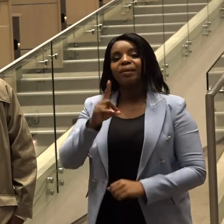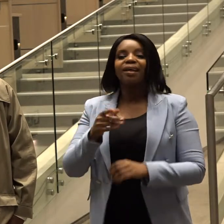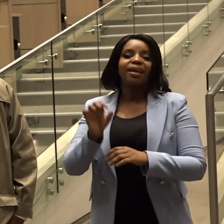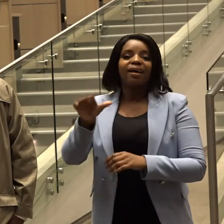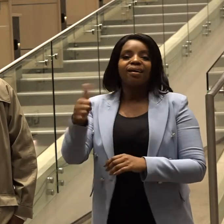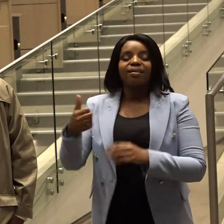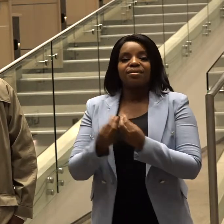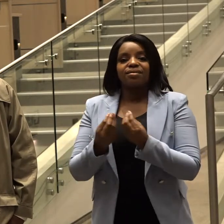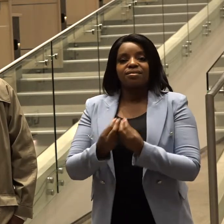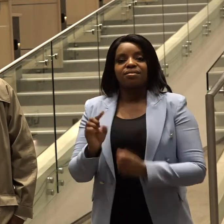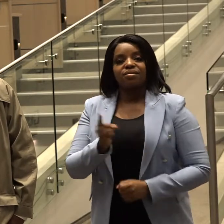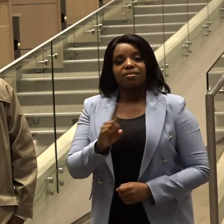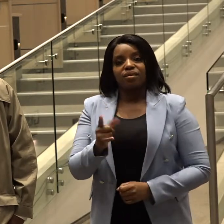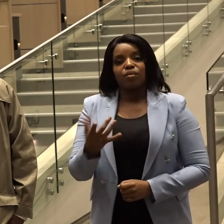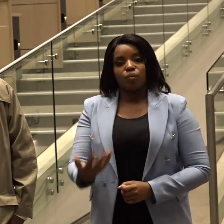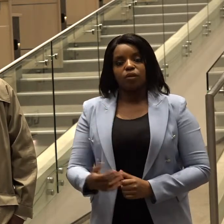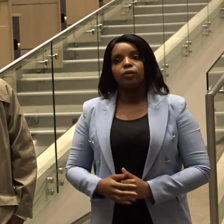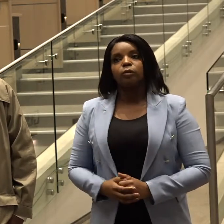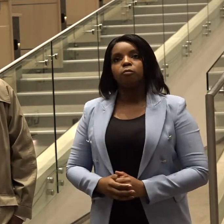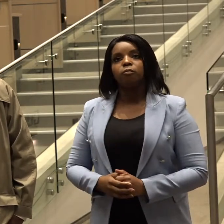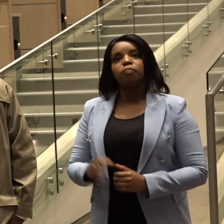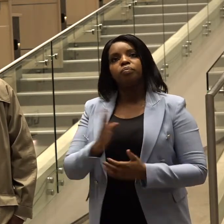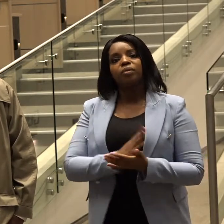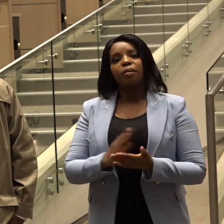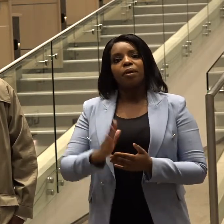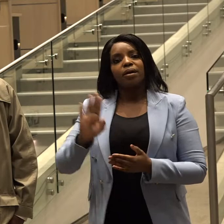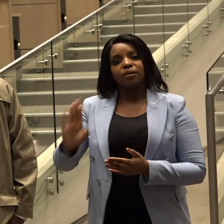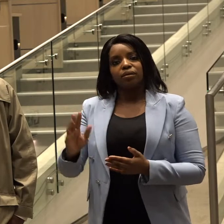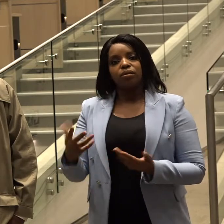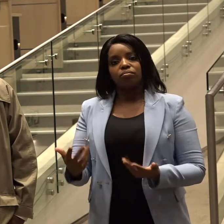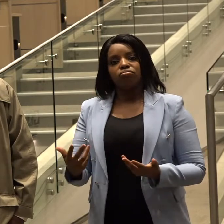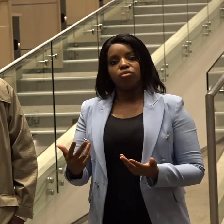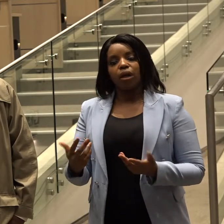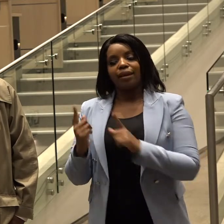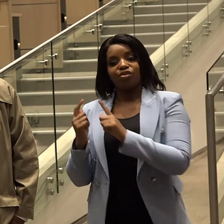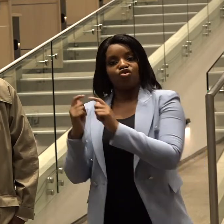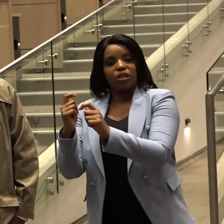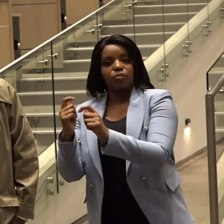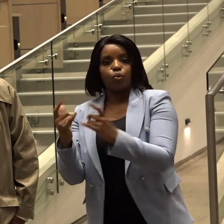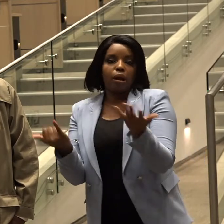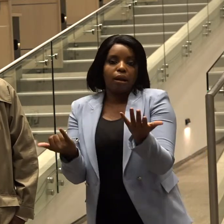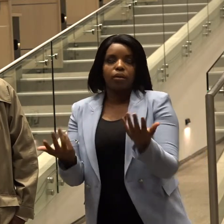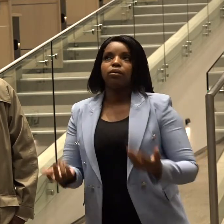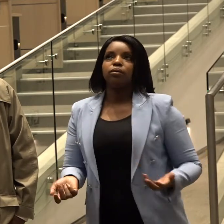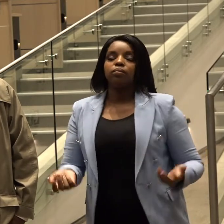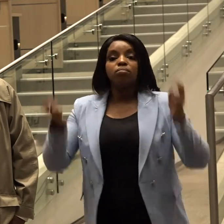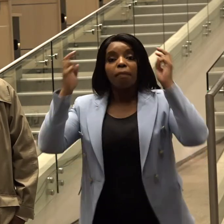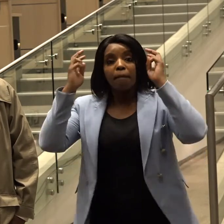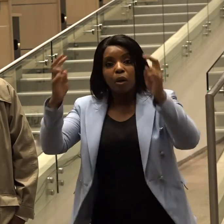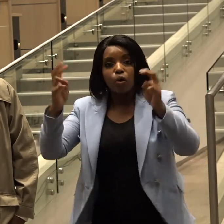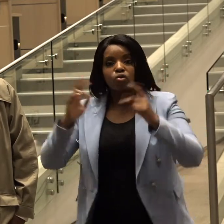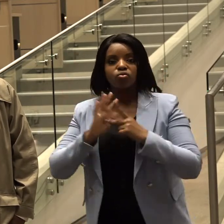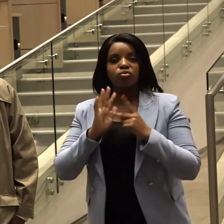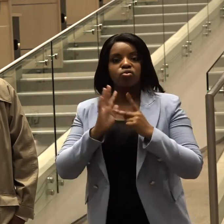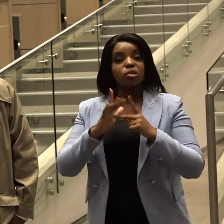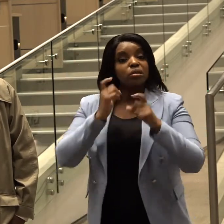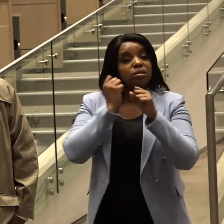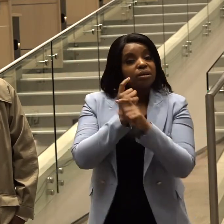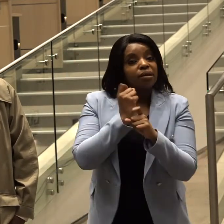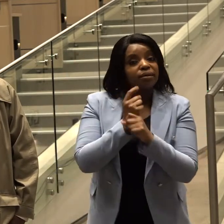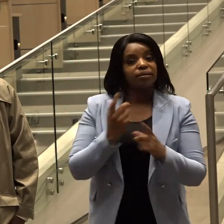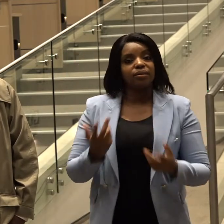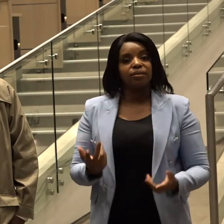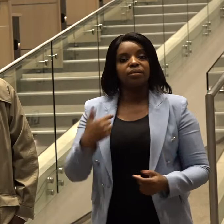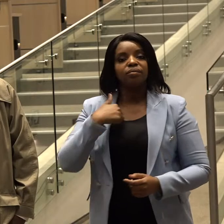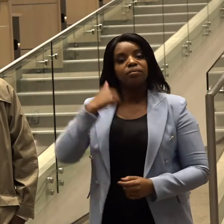part of Transport the mode of Transport like the bus service and taxis I think